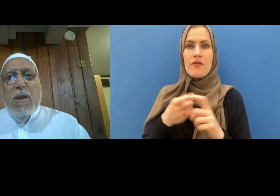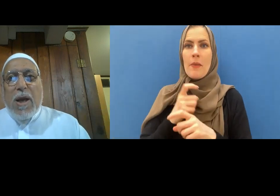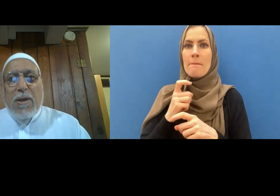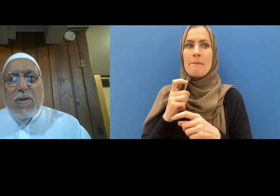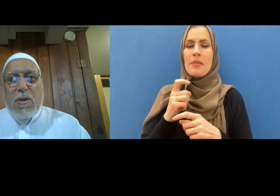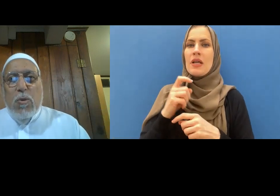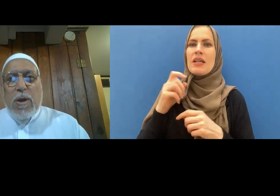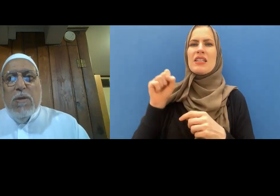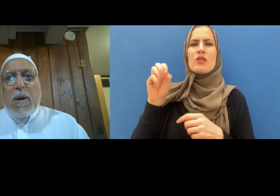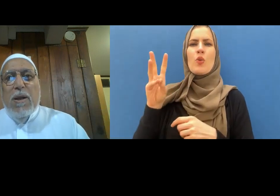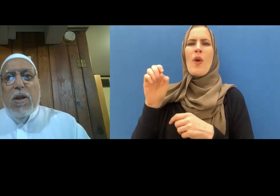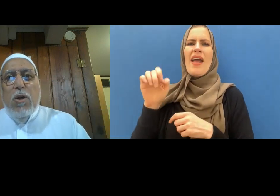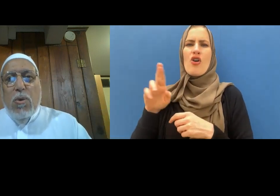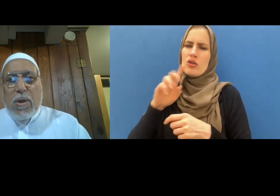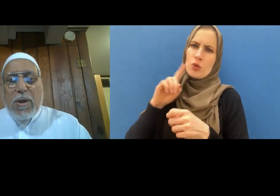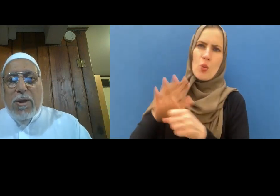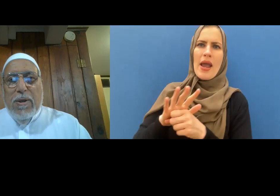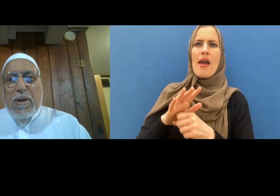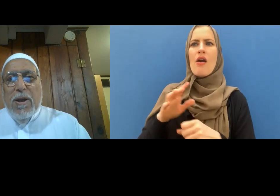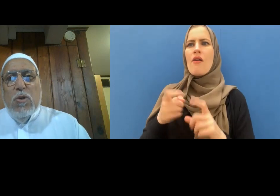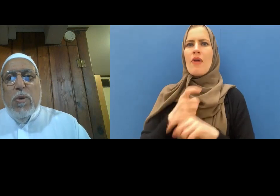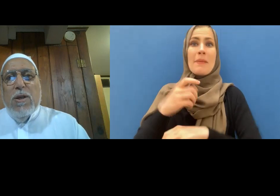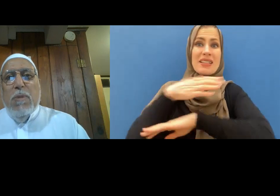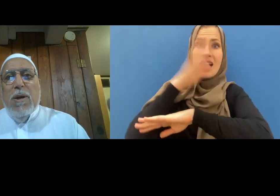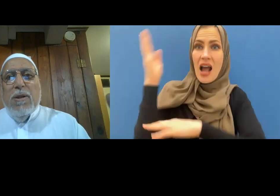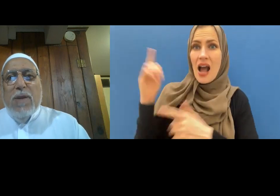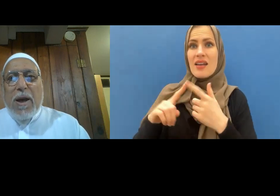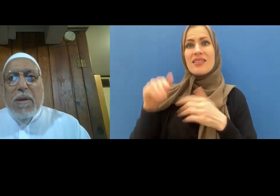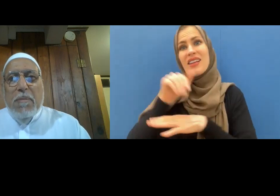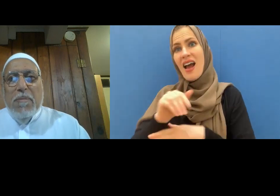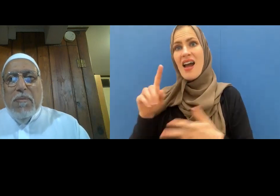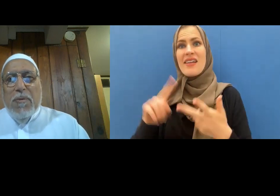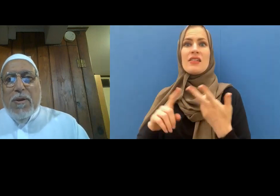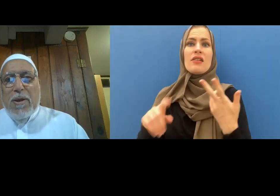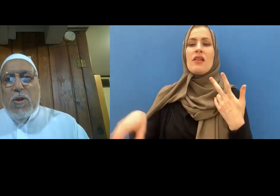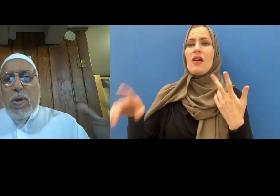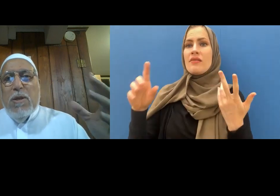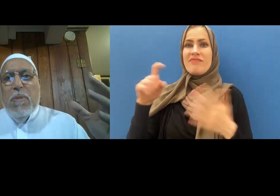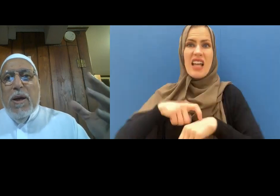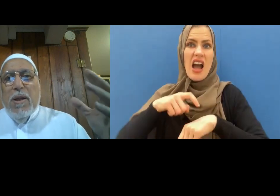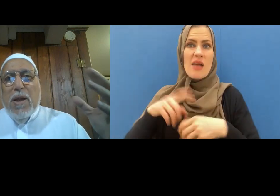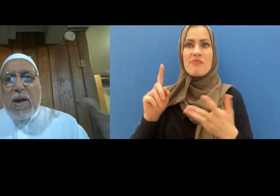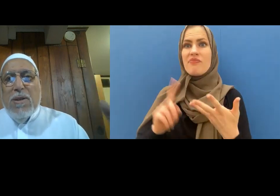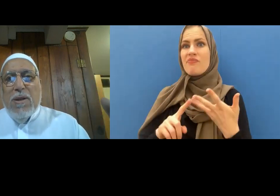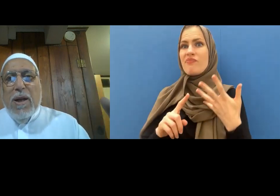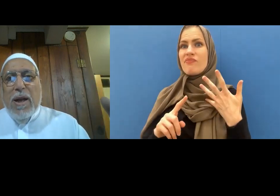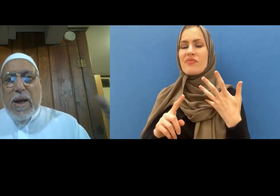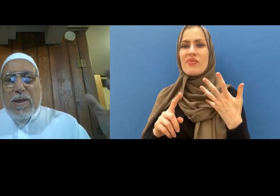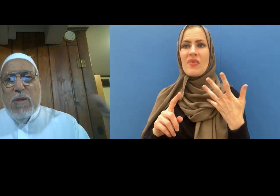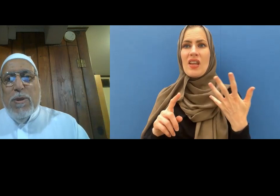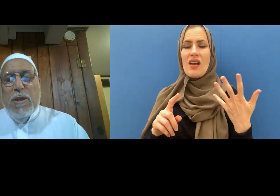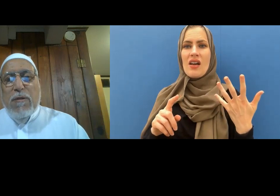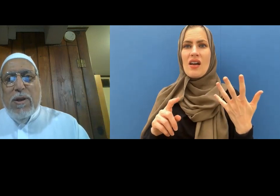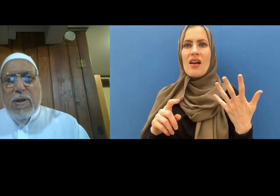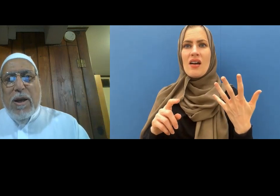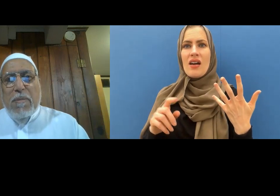by the night, swears by the dawn. He swears by the time. He swears by the asr as